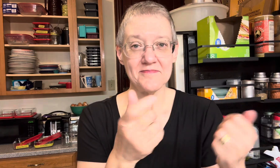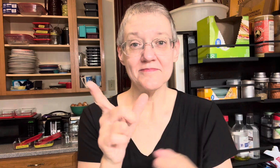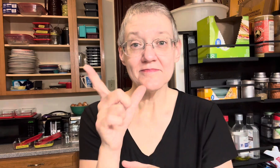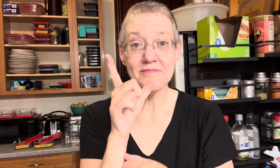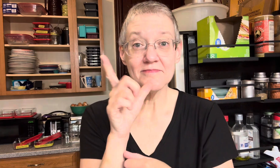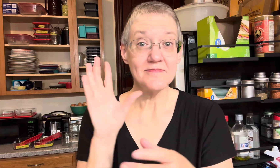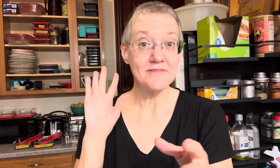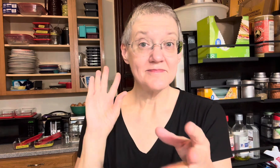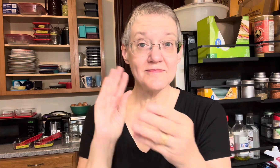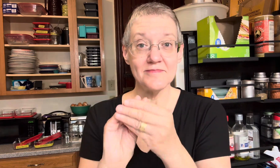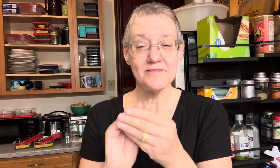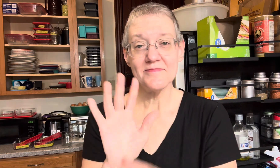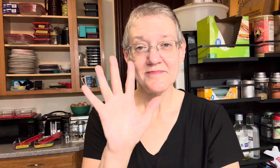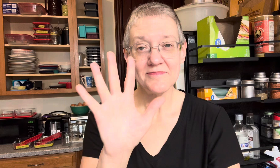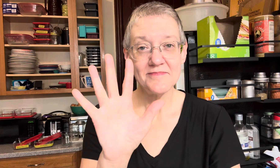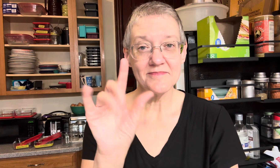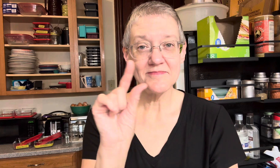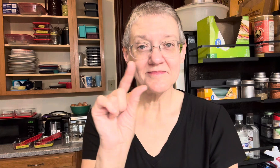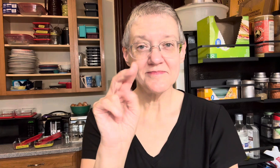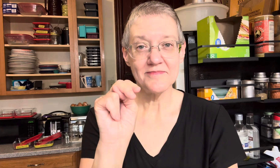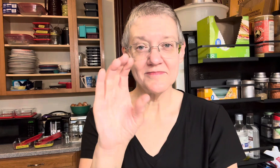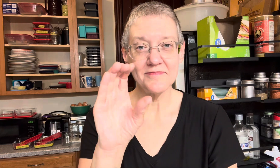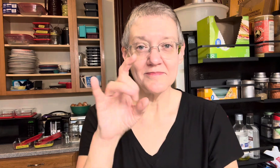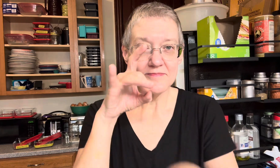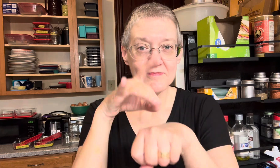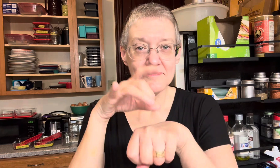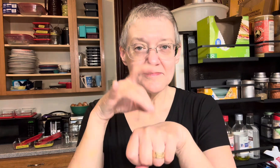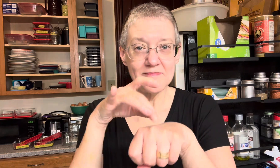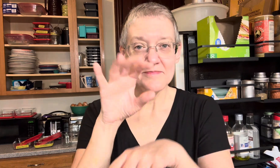the chicken. So lunch altogether will be 5 grams of net carbs.